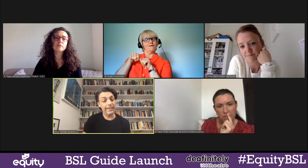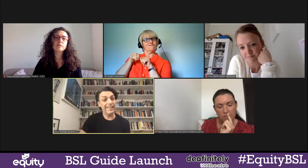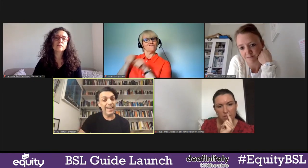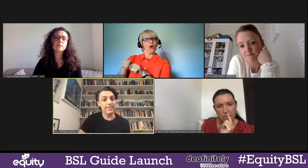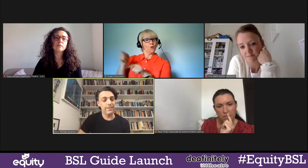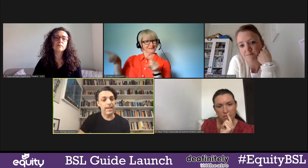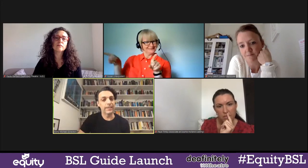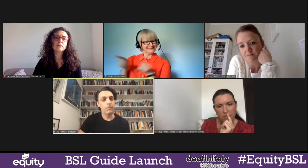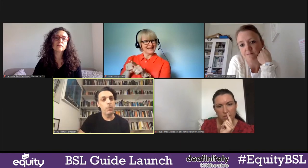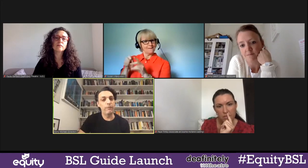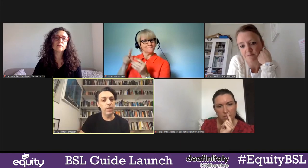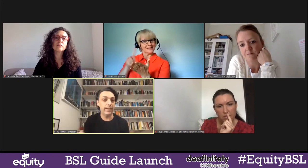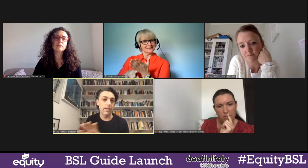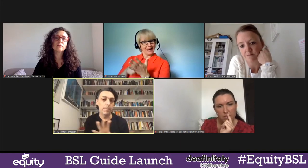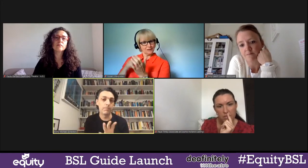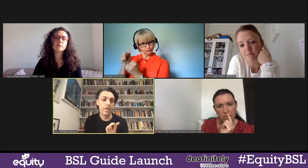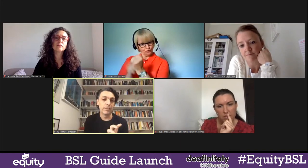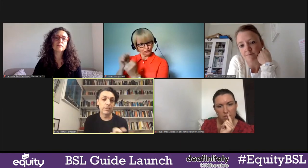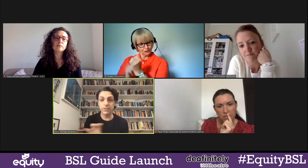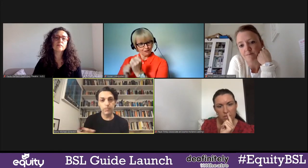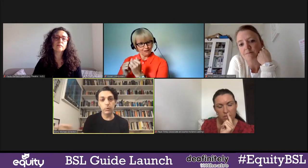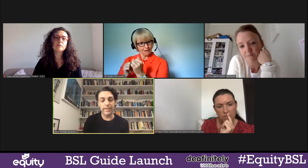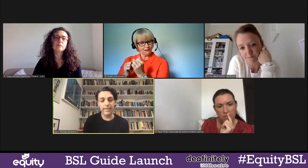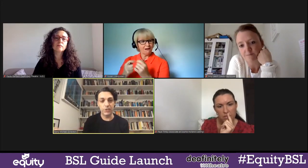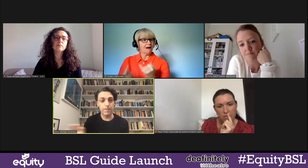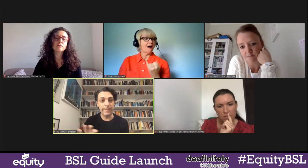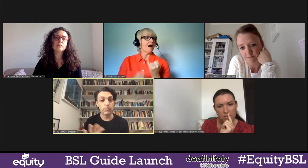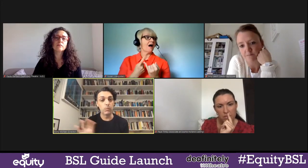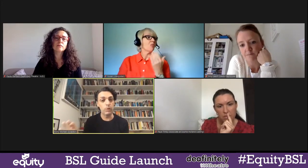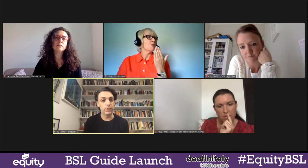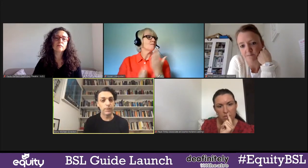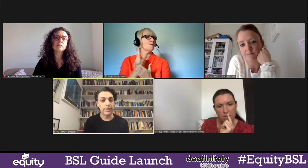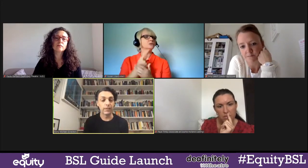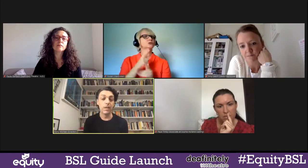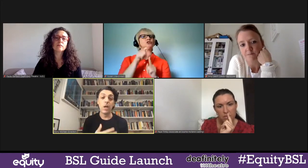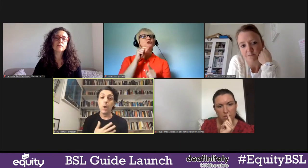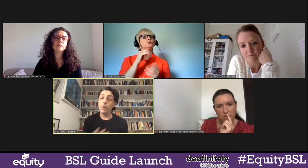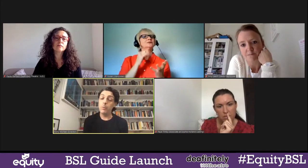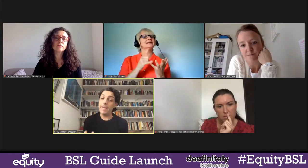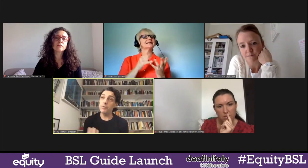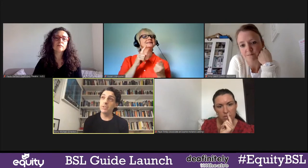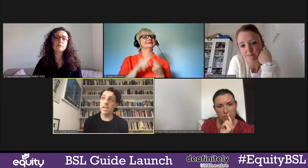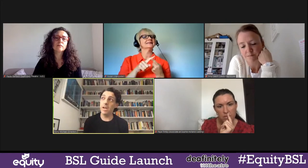against that. And we went for sign-supported English, depending on what we were doing. We were able to cast